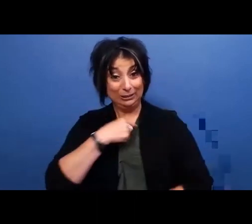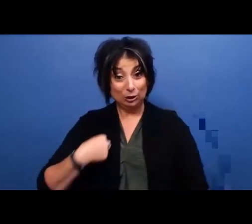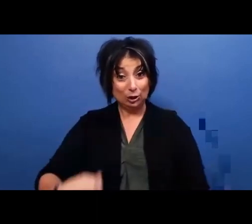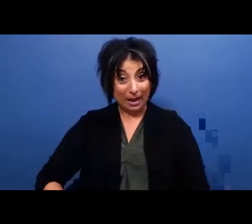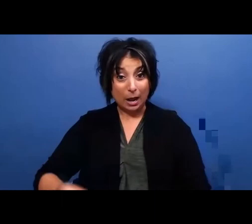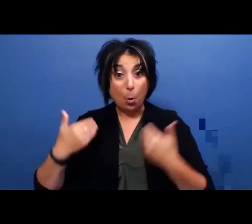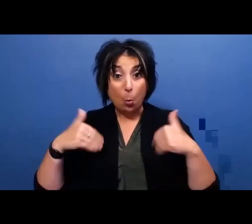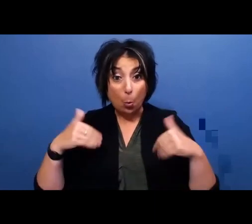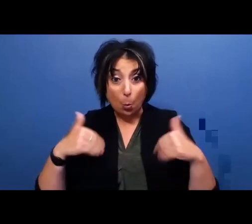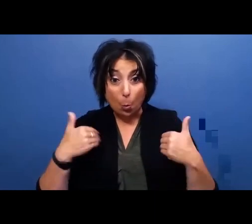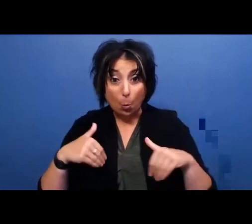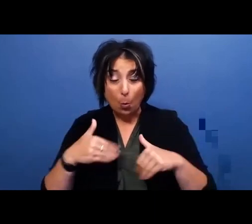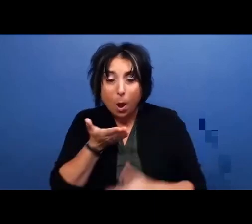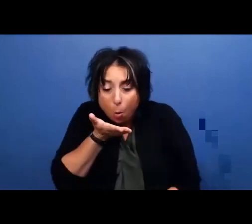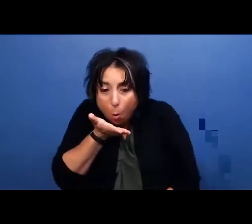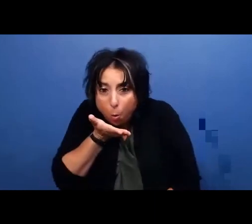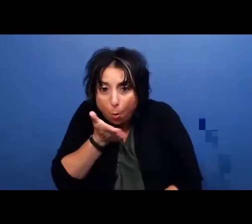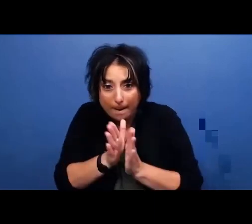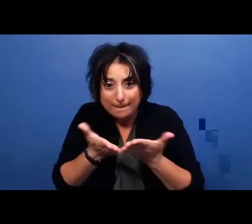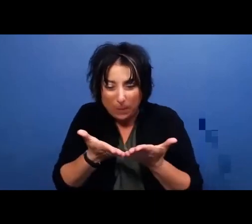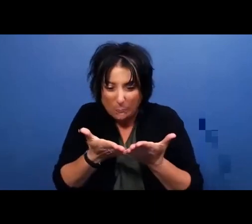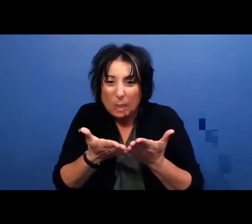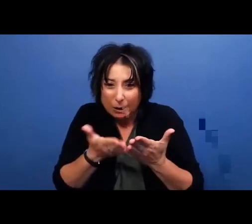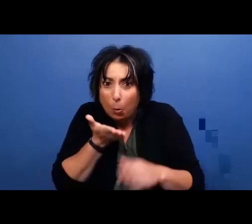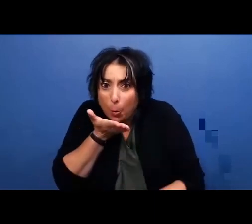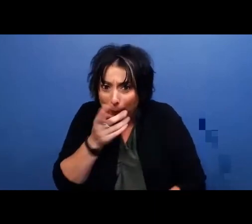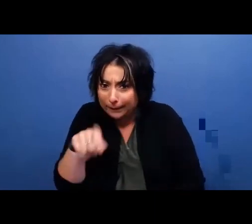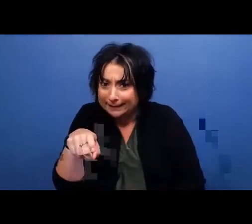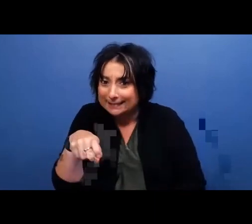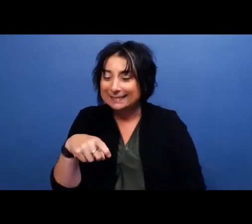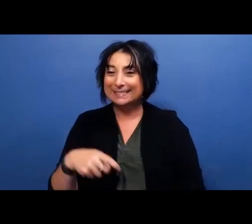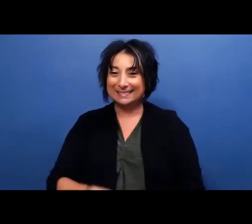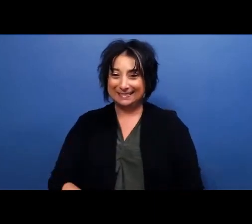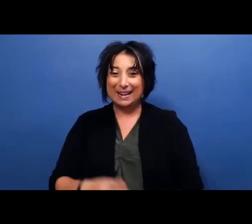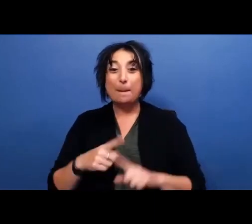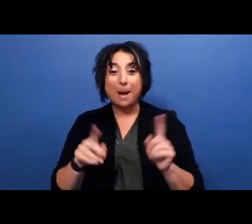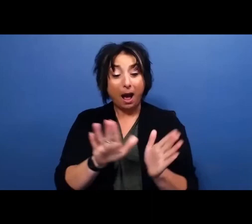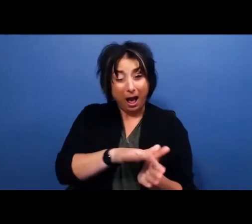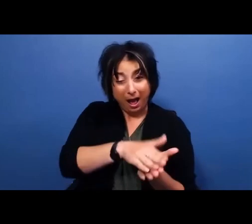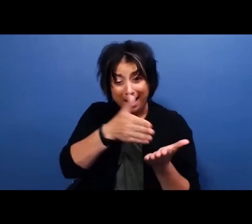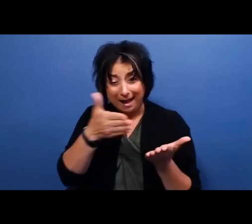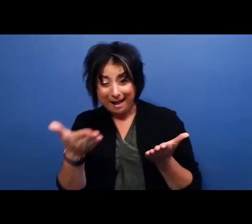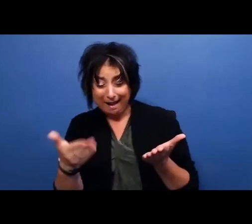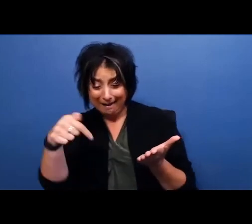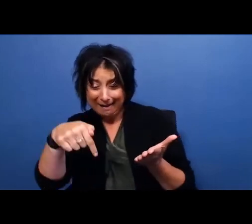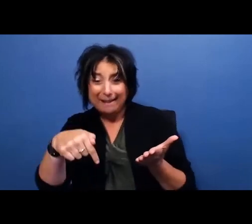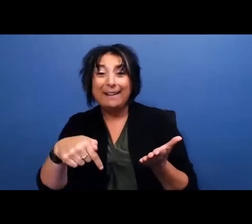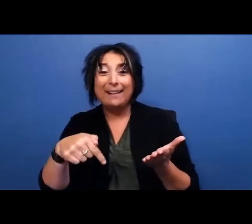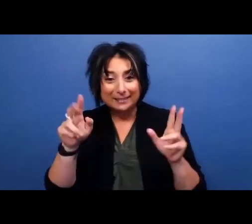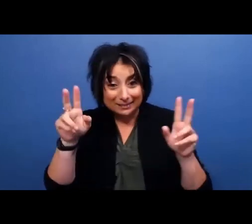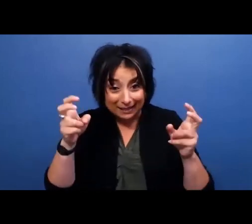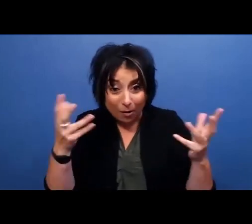It was a little dusty, but the title of it was actually